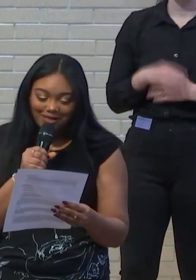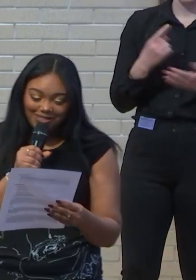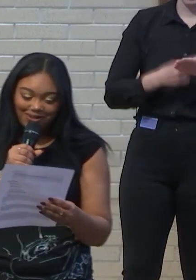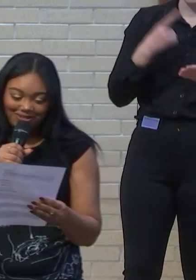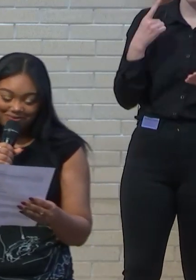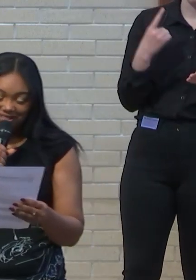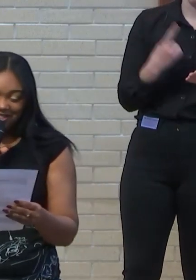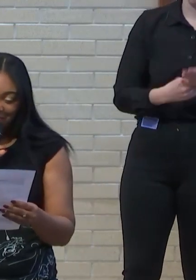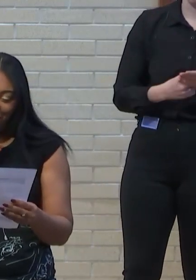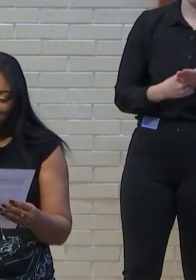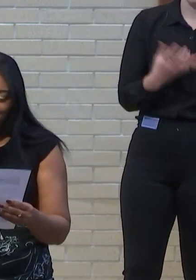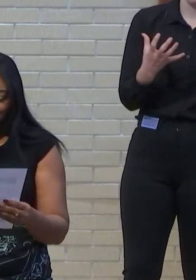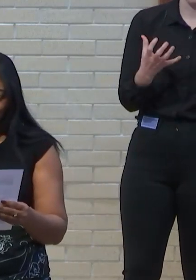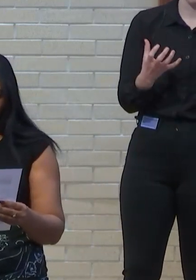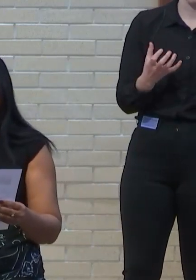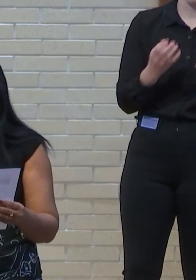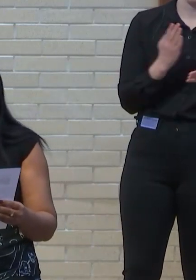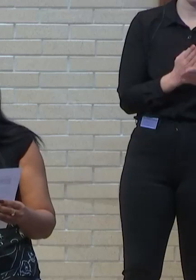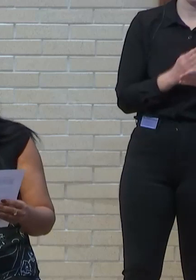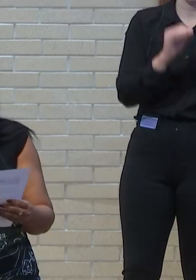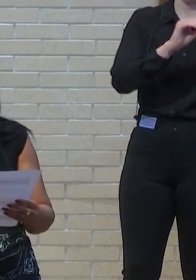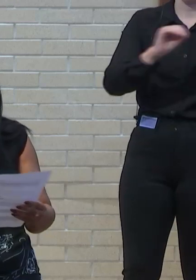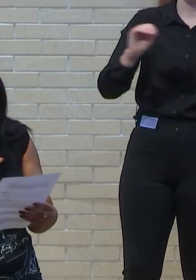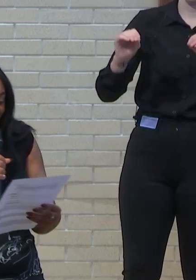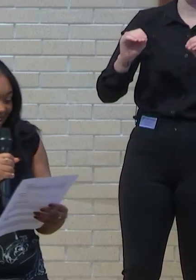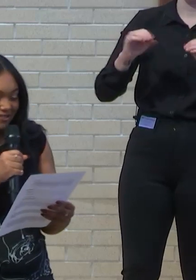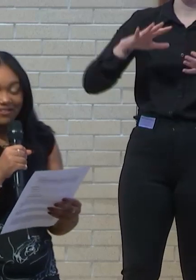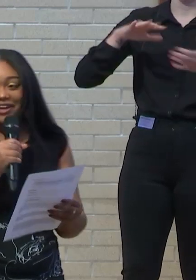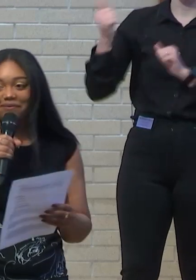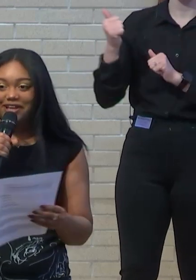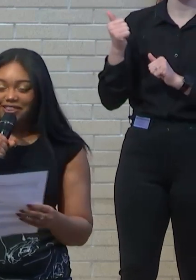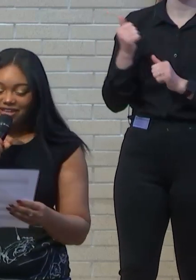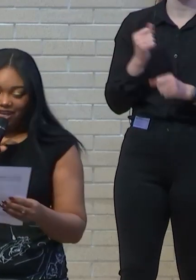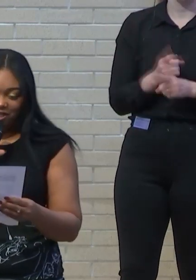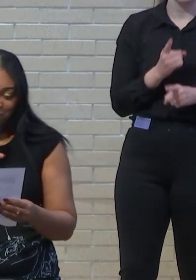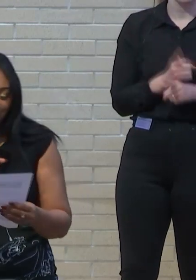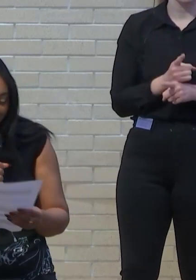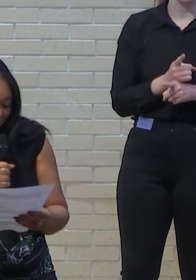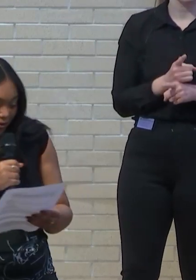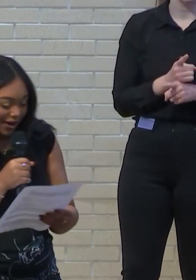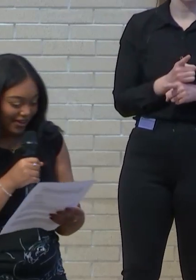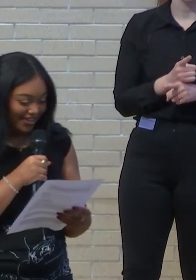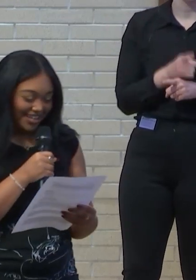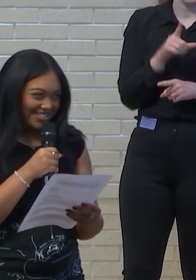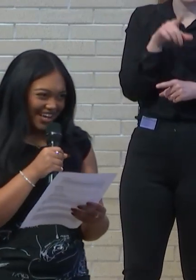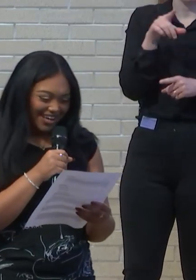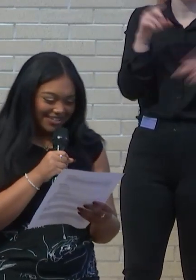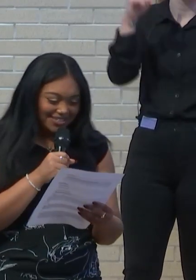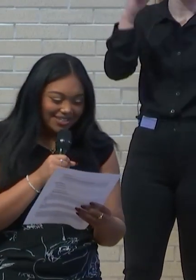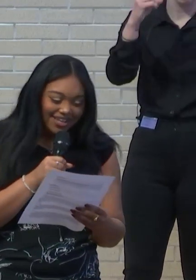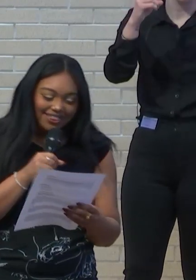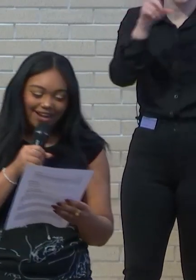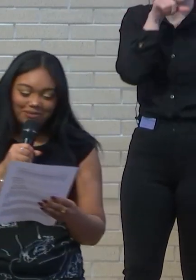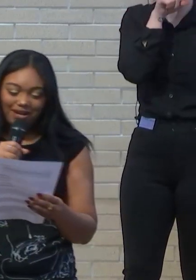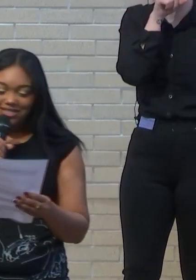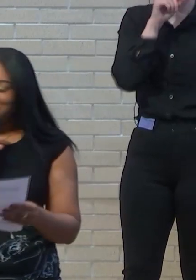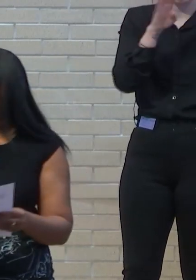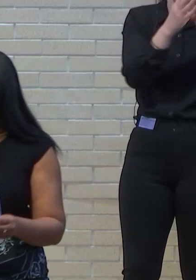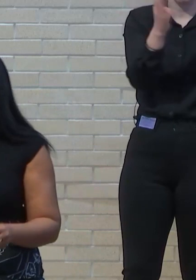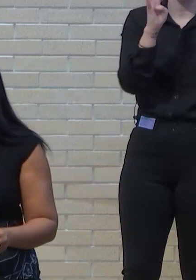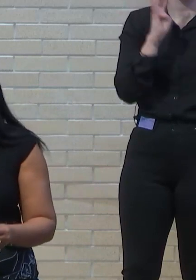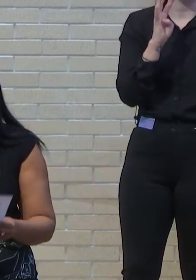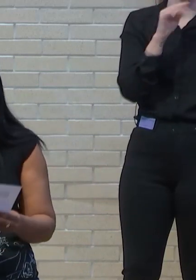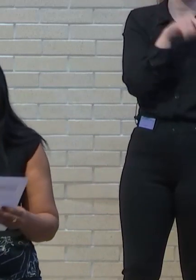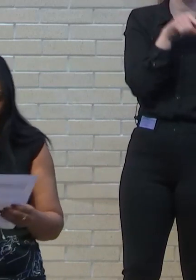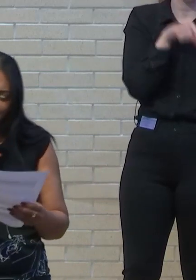Sometimes you want to stop all movement in the world and just leave, right? Fly away like the caged bird that you are. Yes, caged. That is what I see when